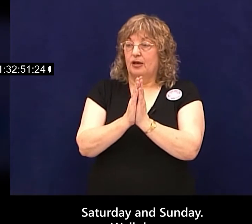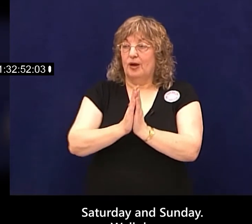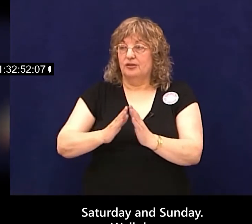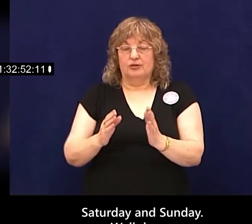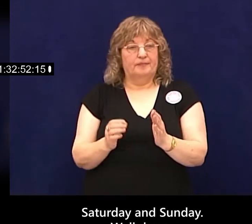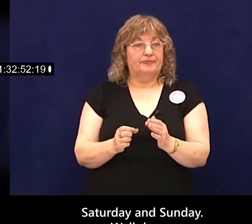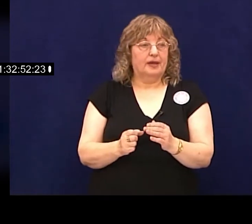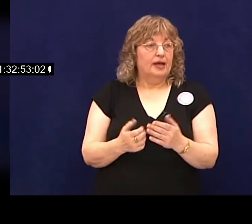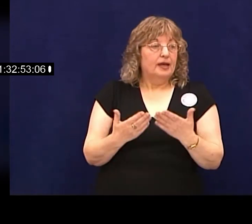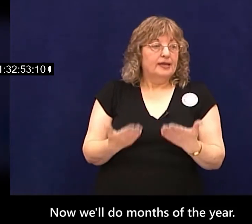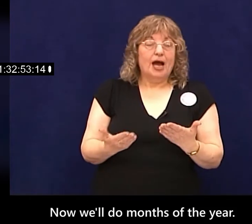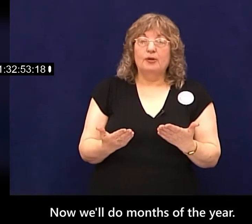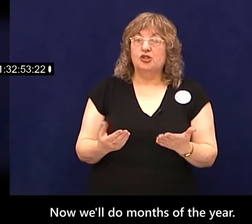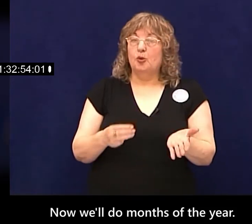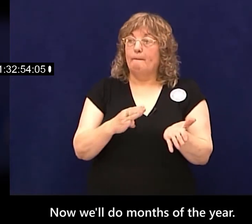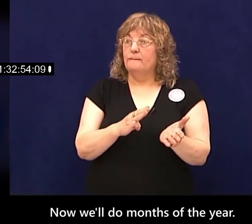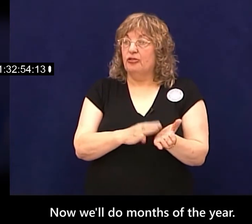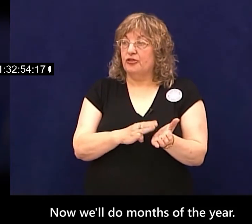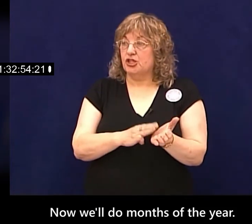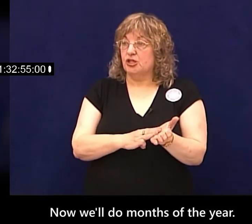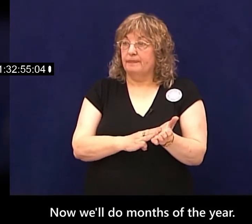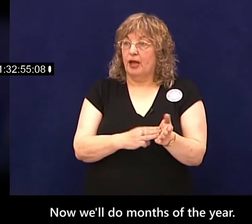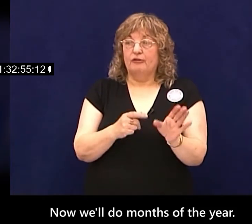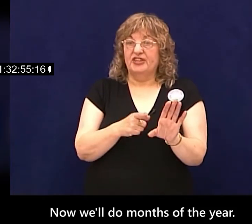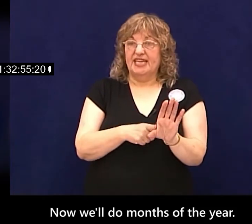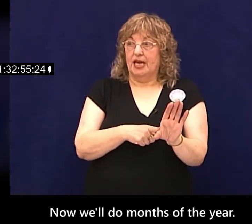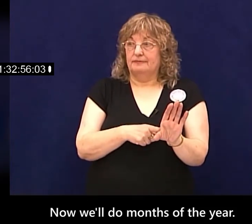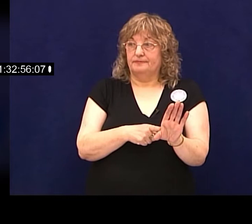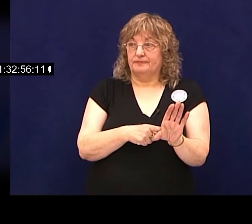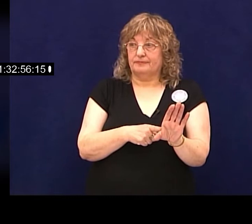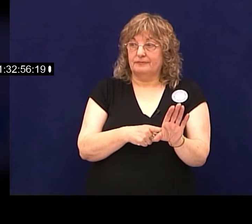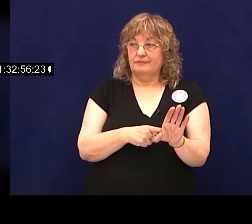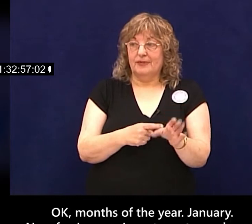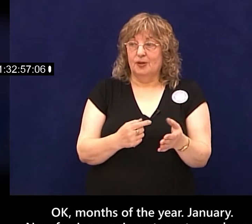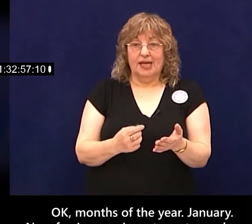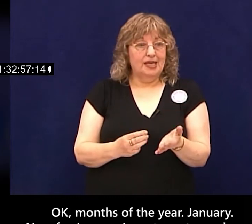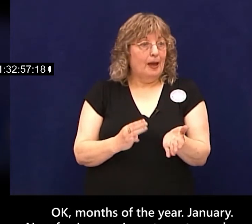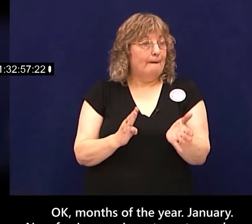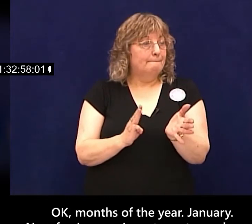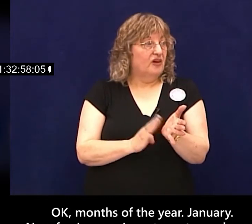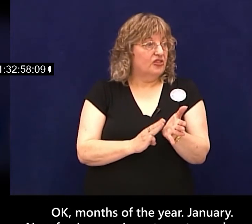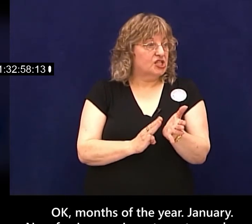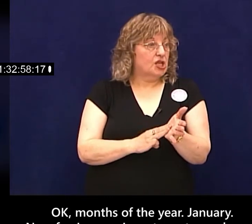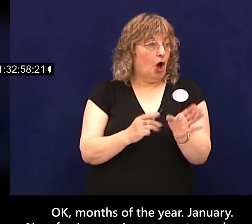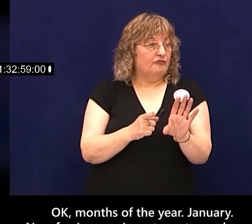Well done. Now we'll do months of the year. Okay? Months of the